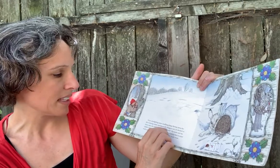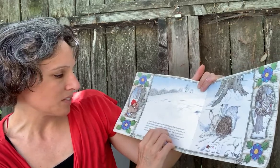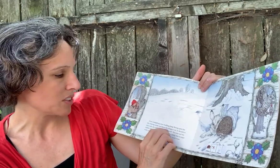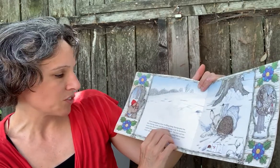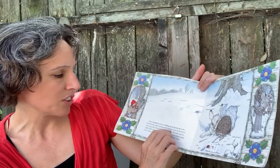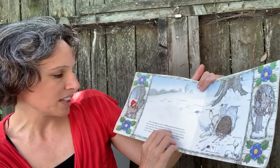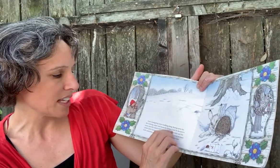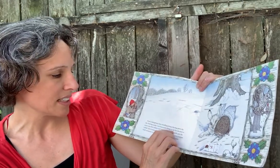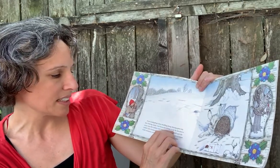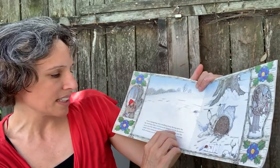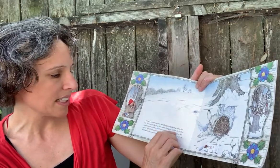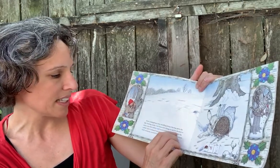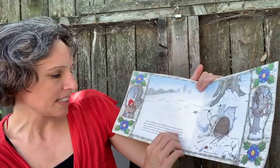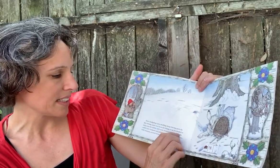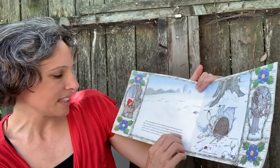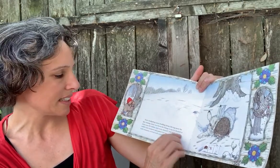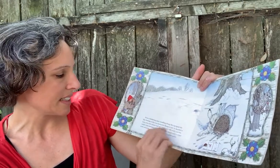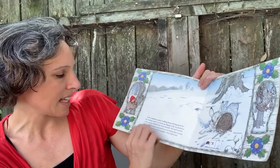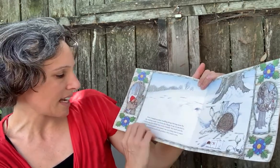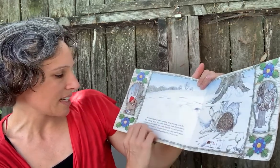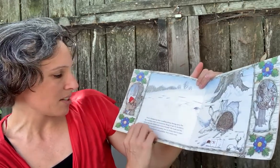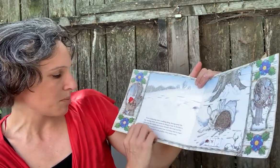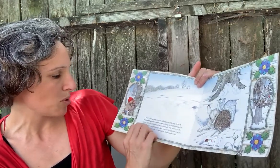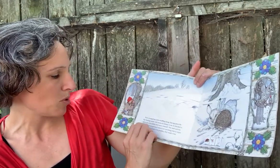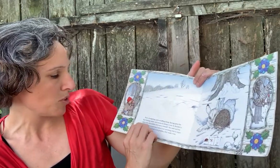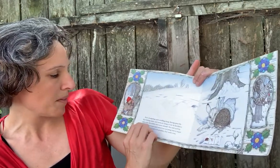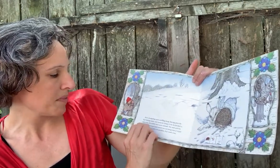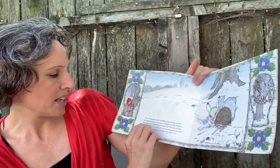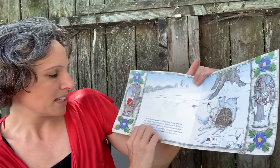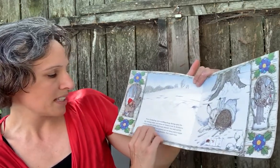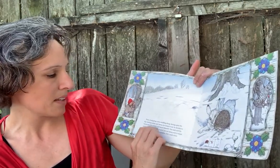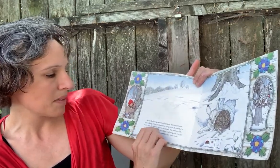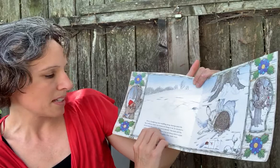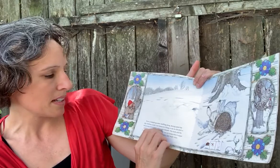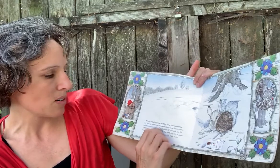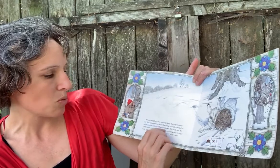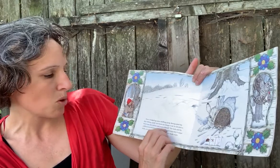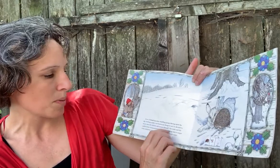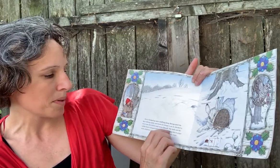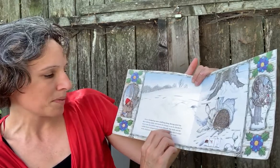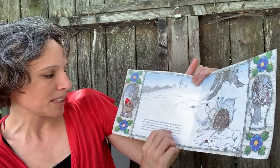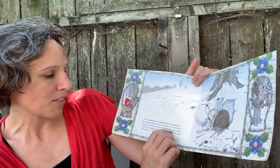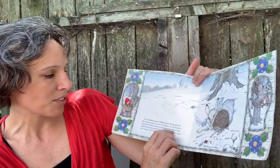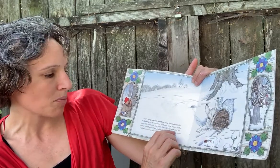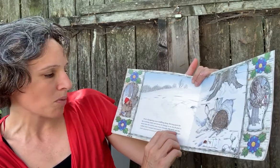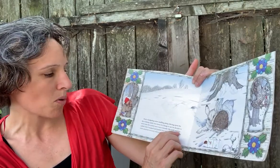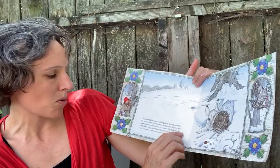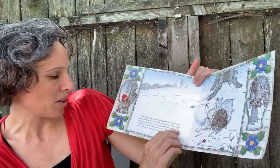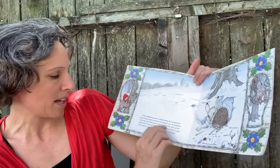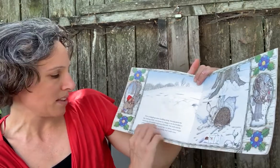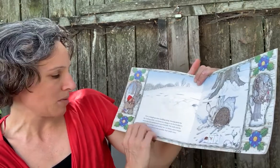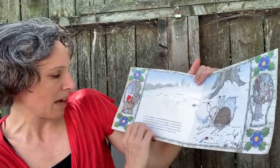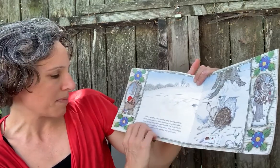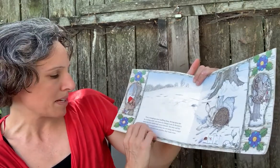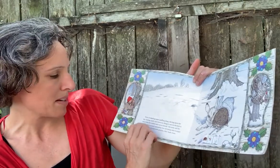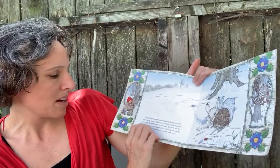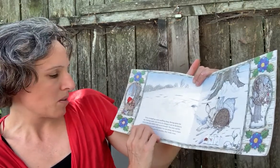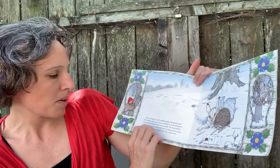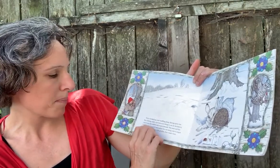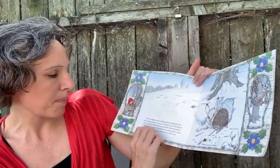leaves for things to eat. He decided to move into the mitten and warm himself. The mole and the rabbit were